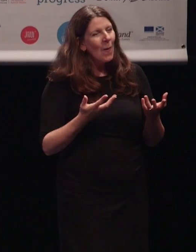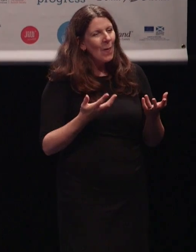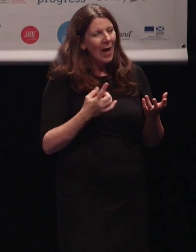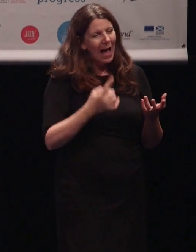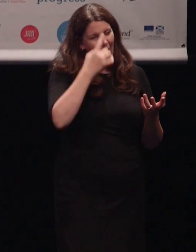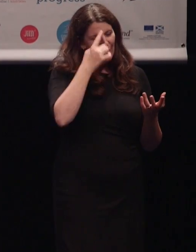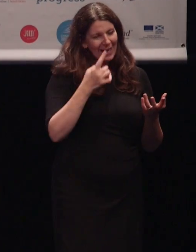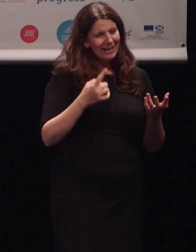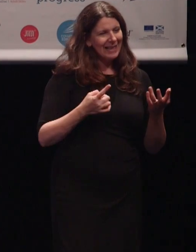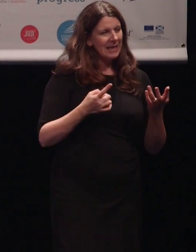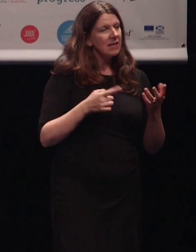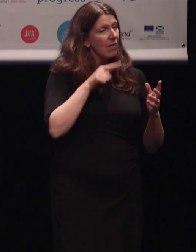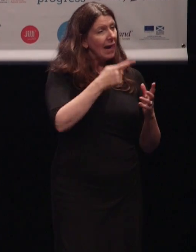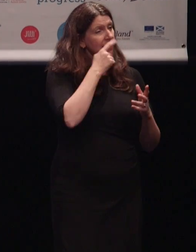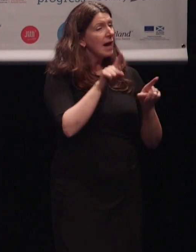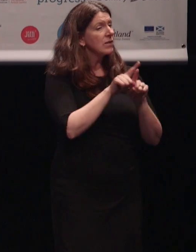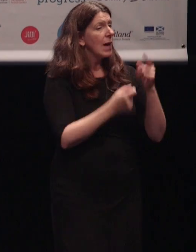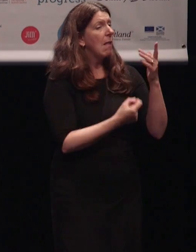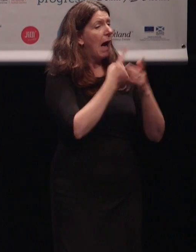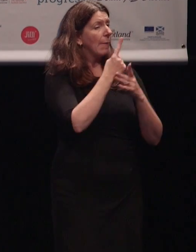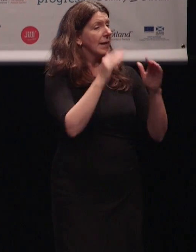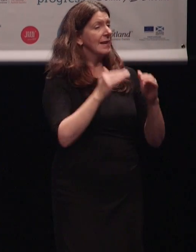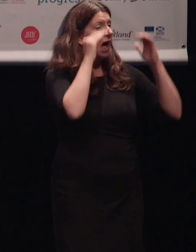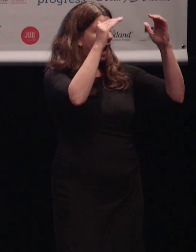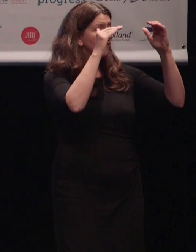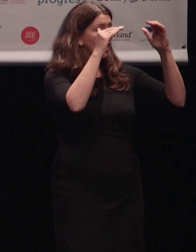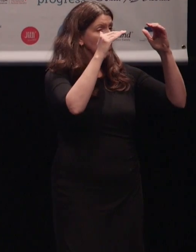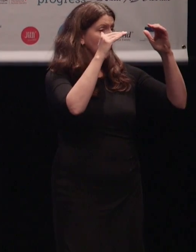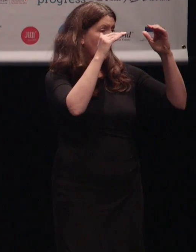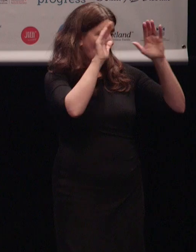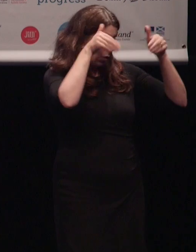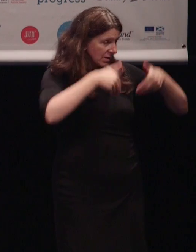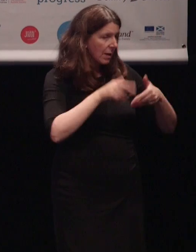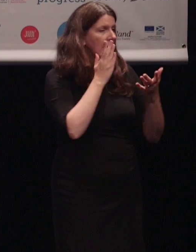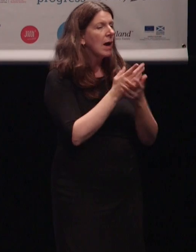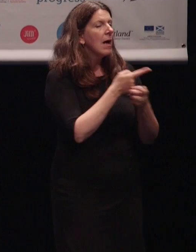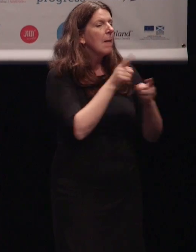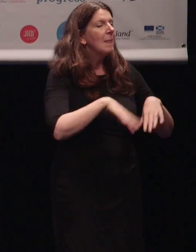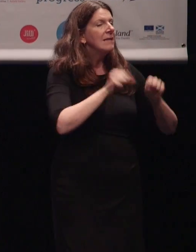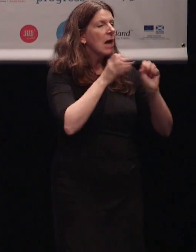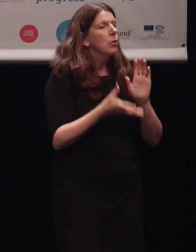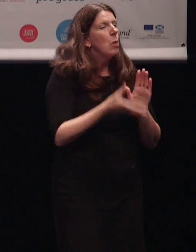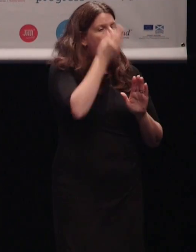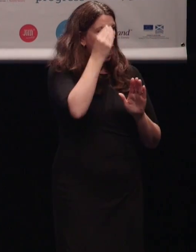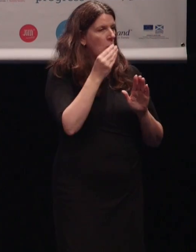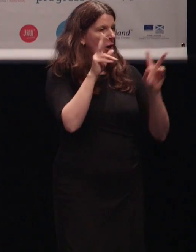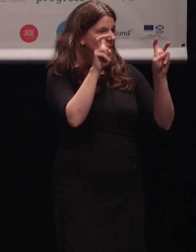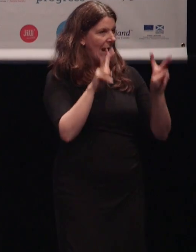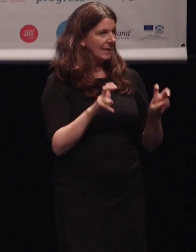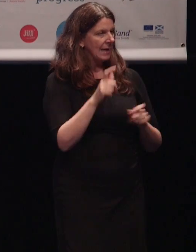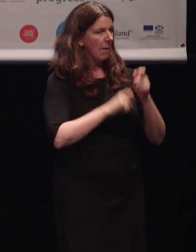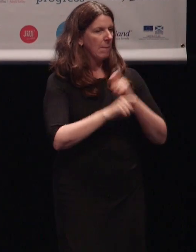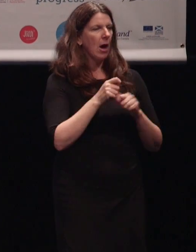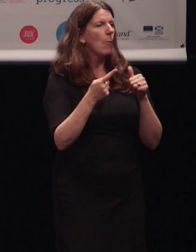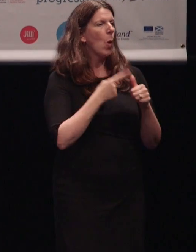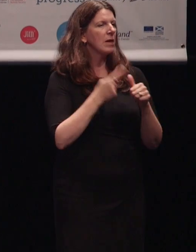echolalia even in high-functioning autism. That is that you learn phrases and you use them. So a young